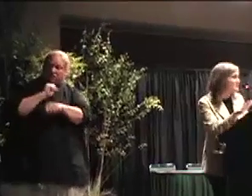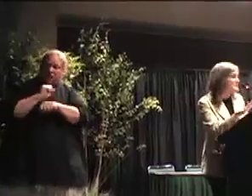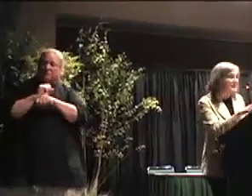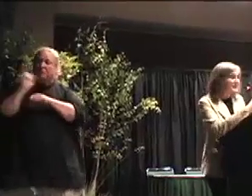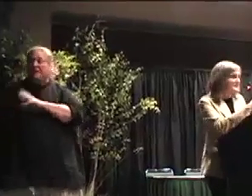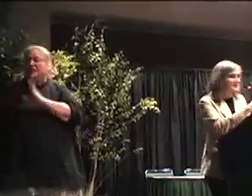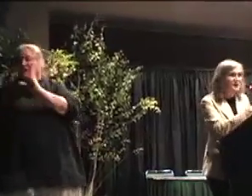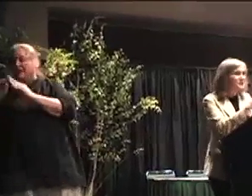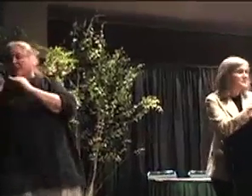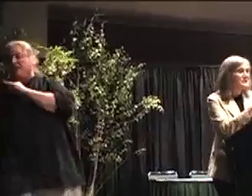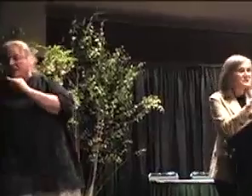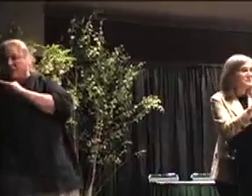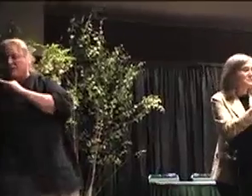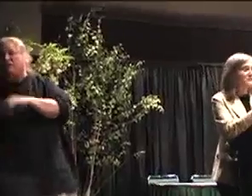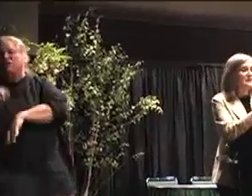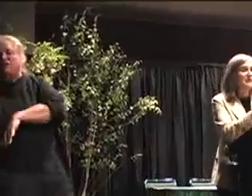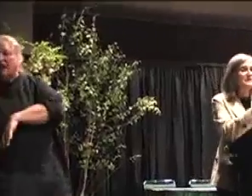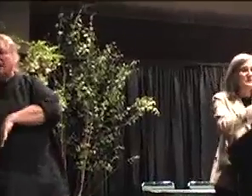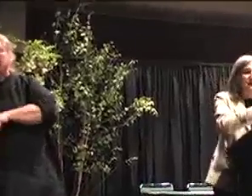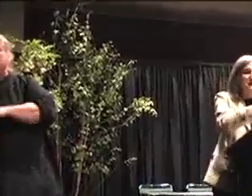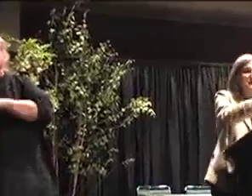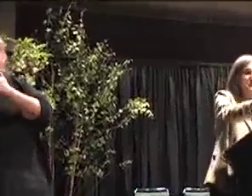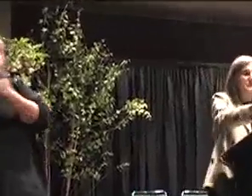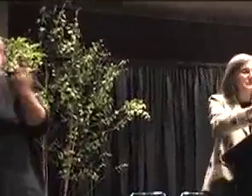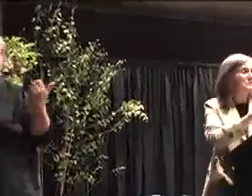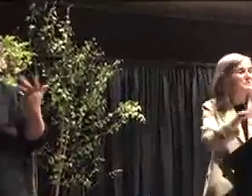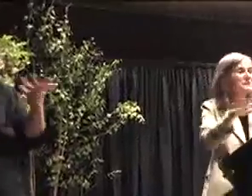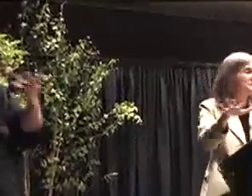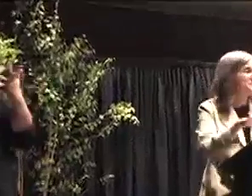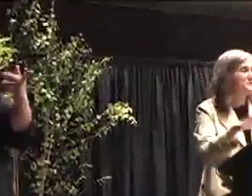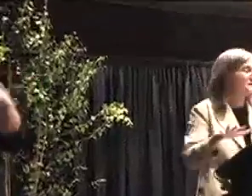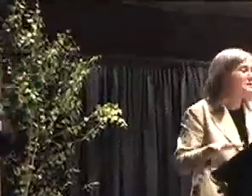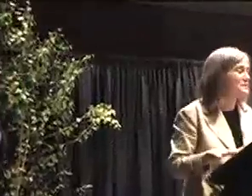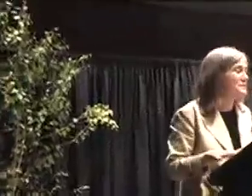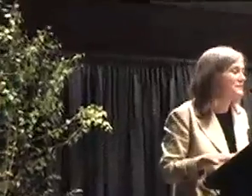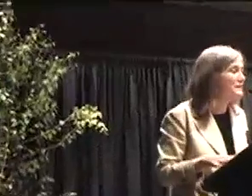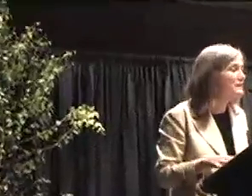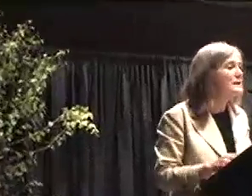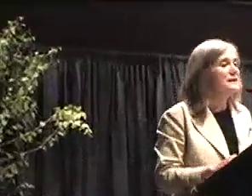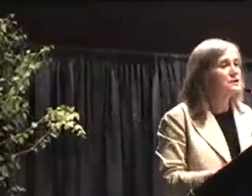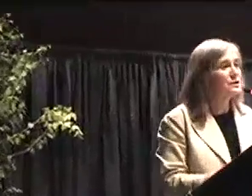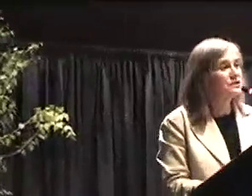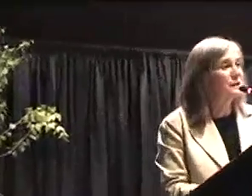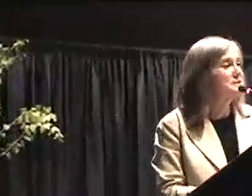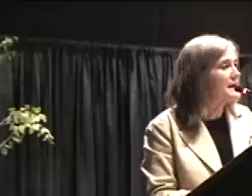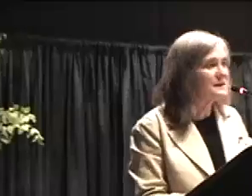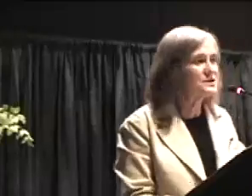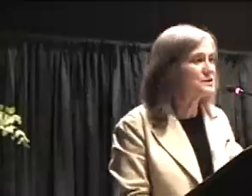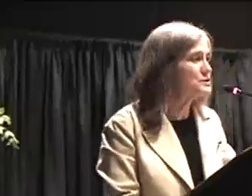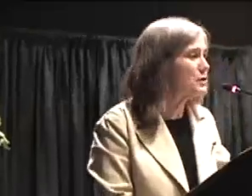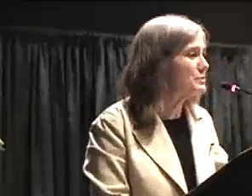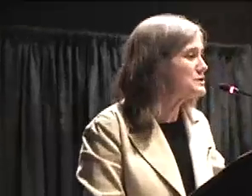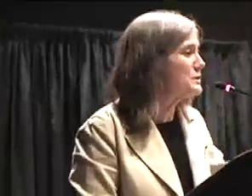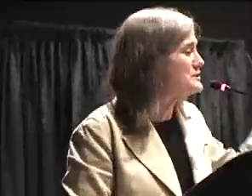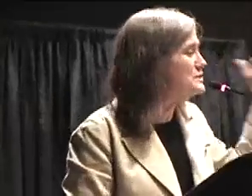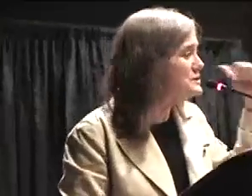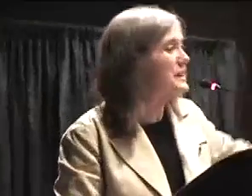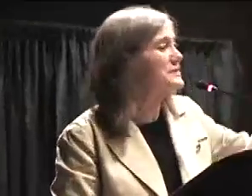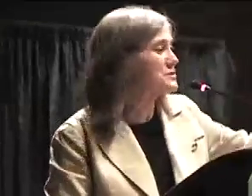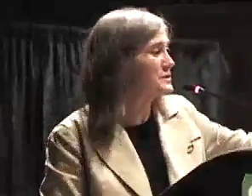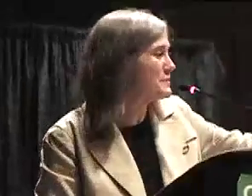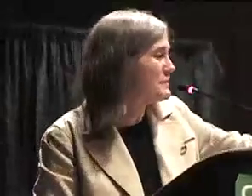to interview the delegates. There are divisions between them, and to find out what different regions of the country feel. It's our job to get into those corporate